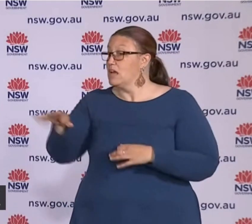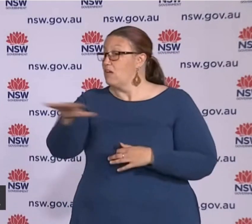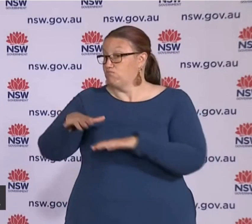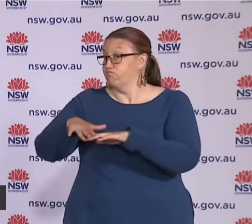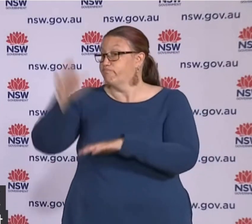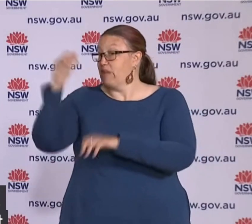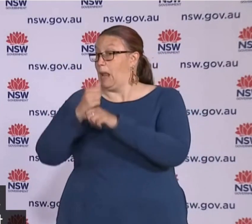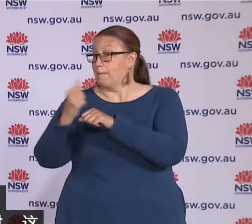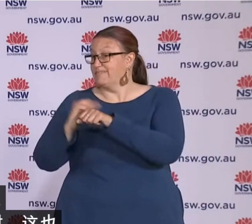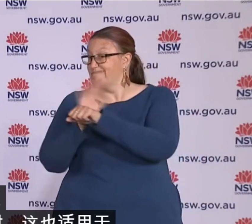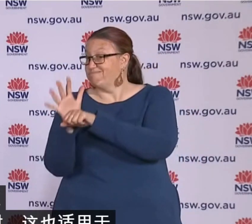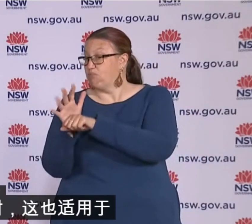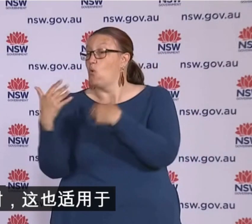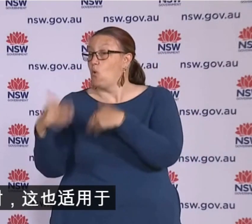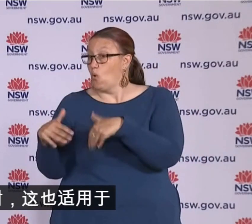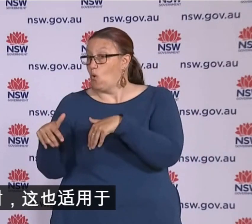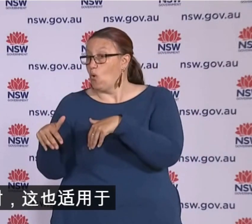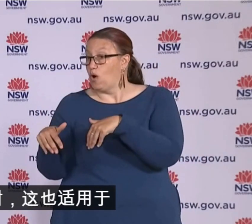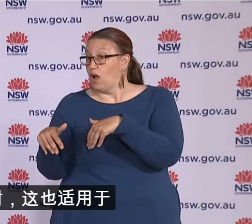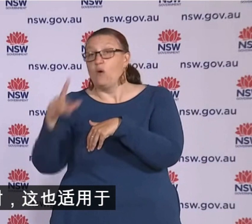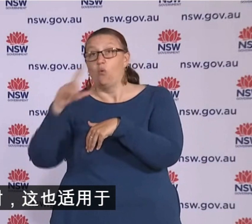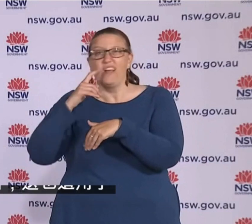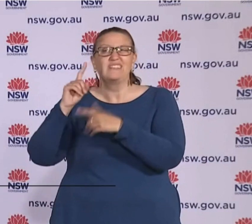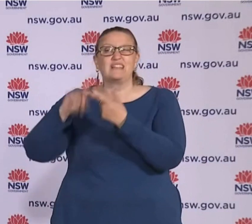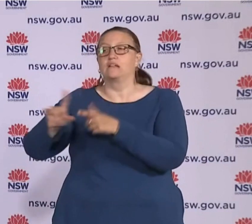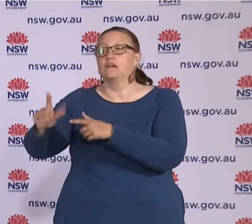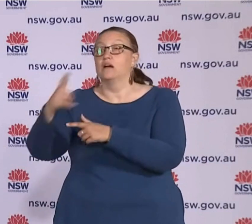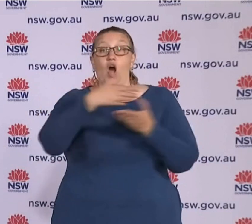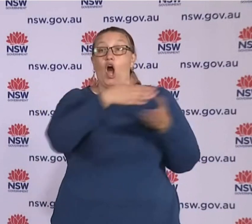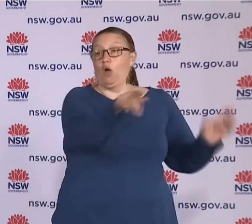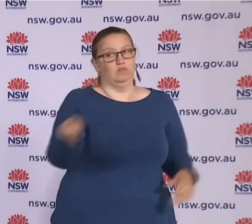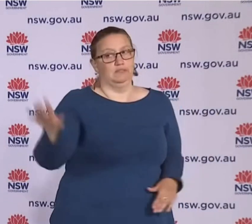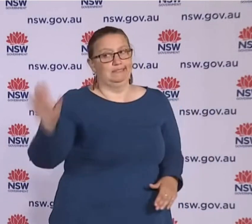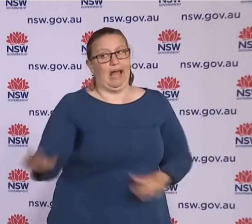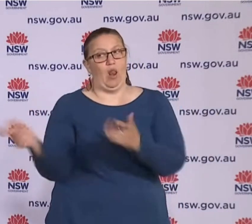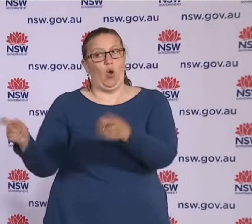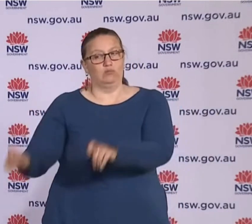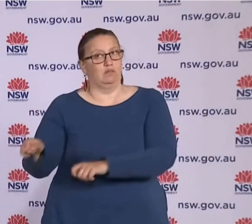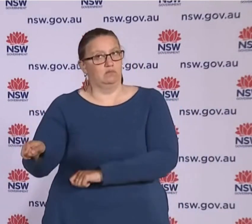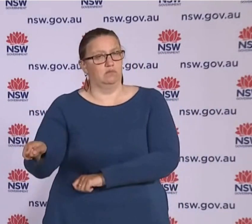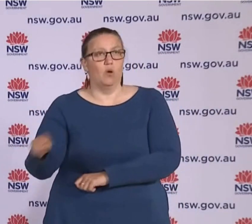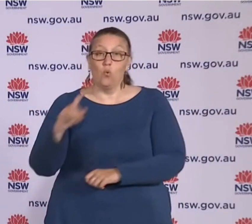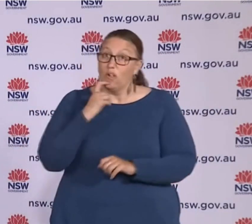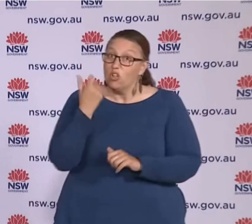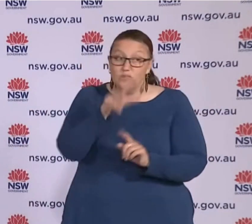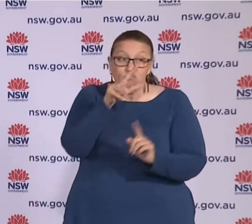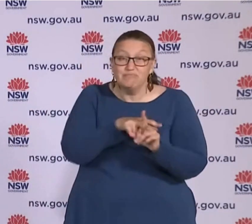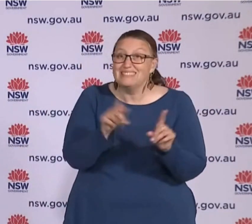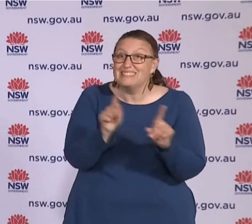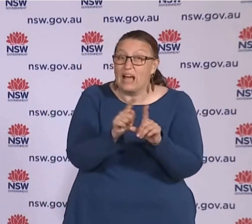that also apply to areas that have low rates of vaccination when we hit that 70% target? Oh, look, I think the Premier's been very clear